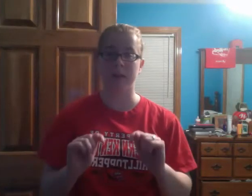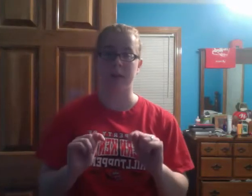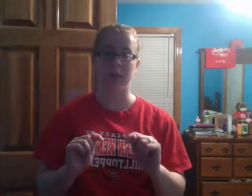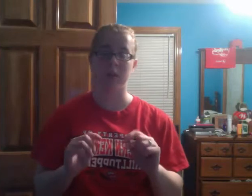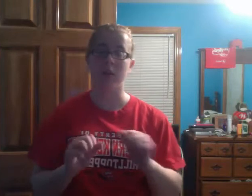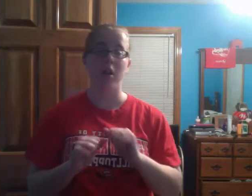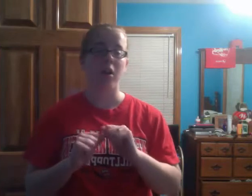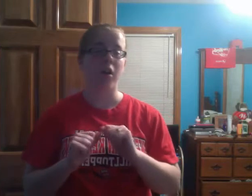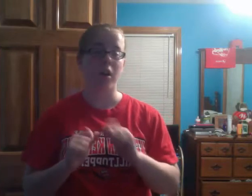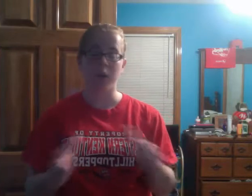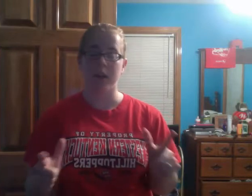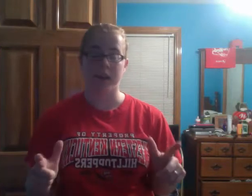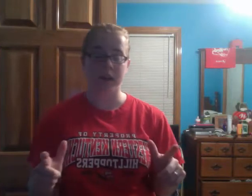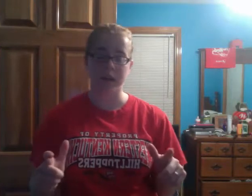do all I can